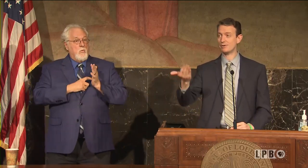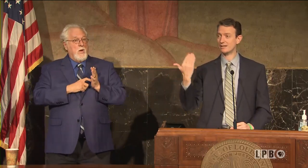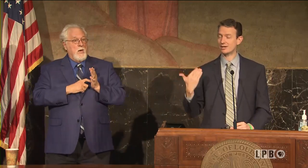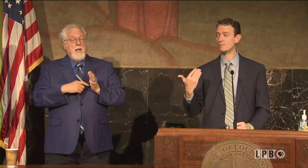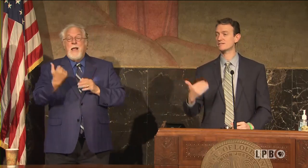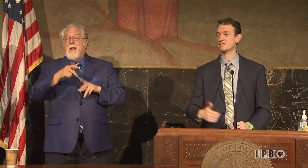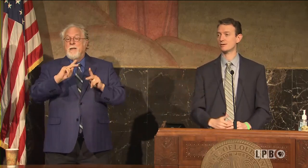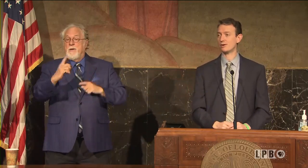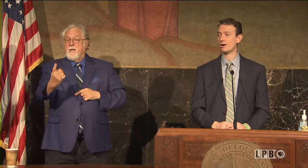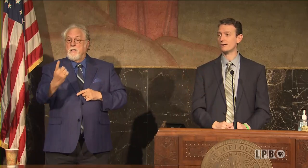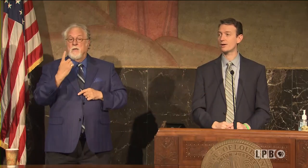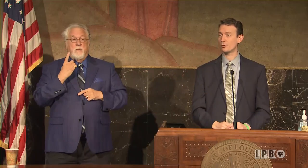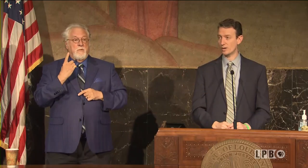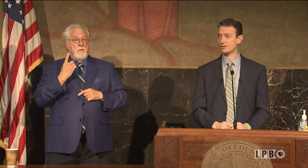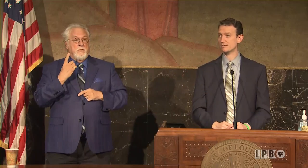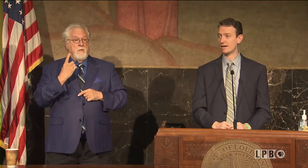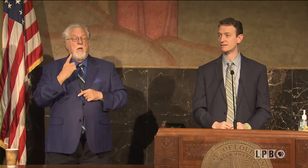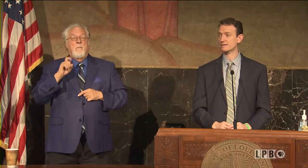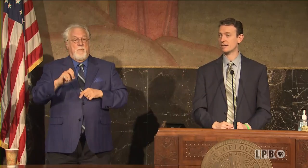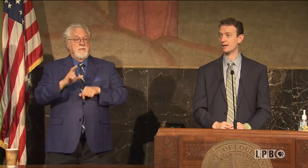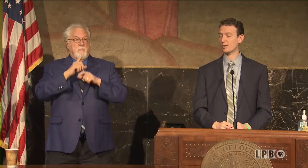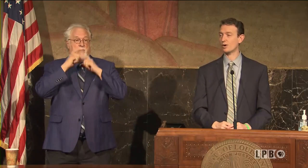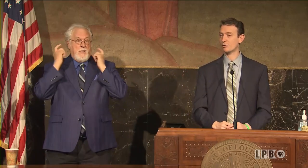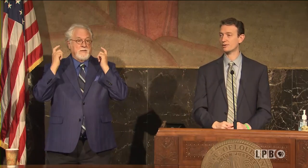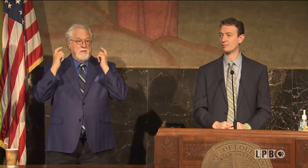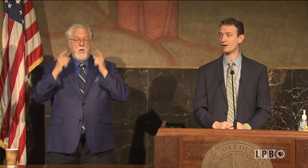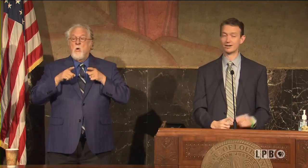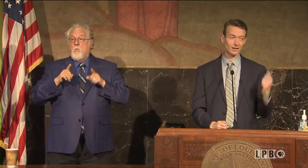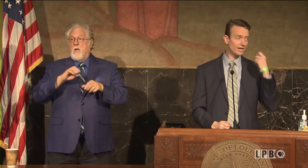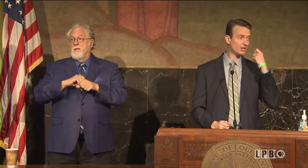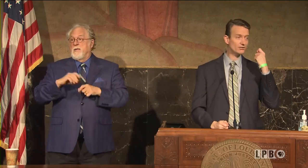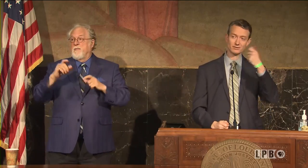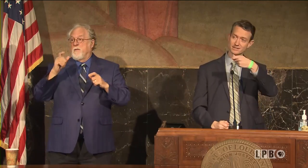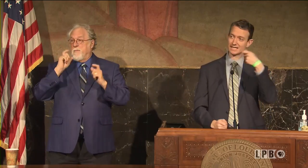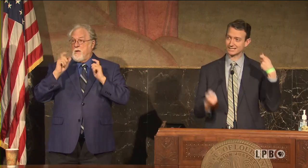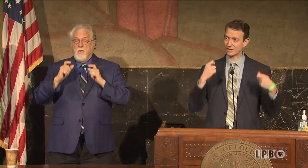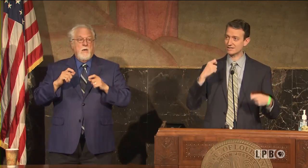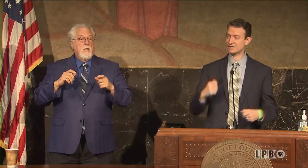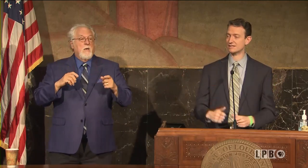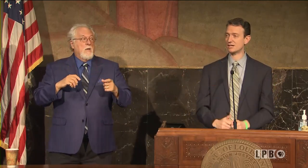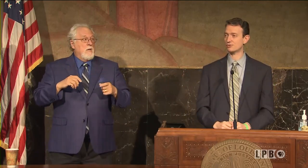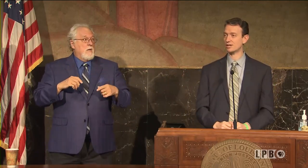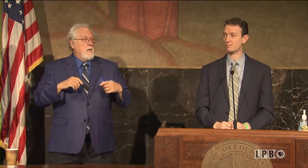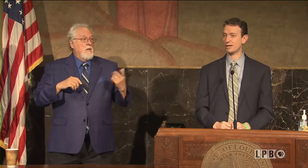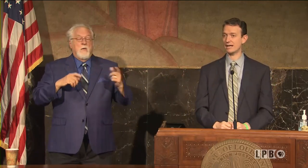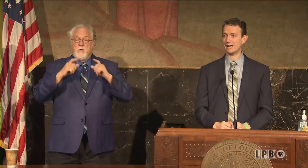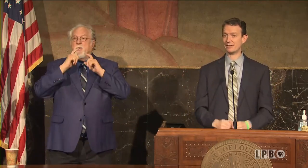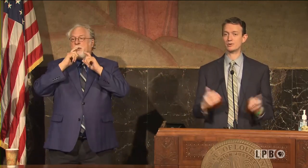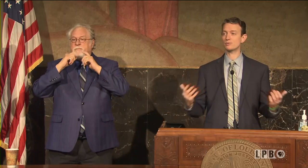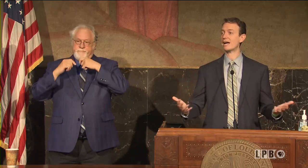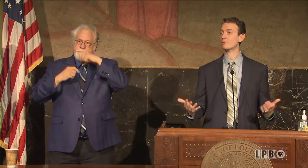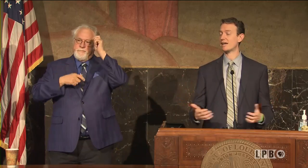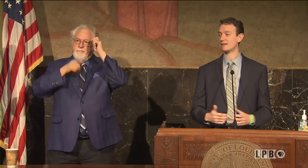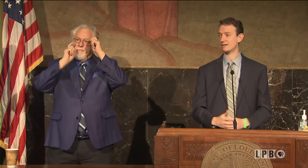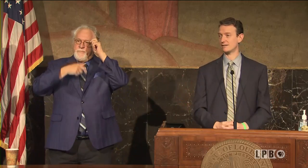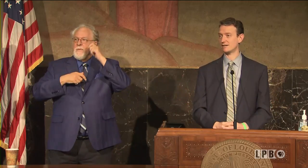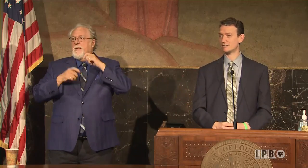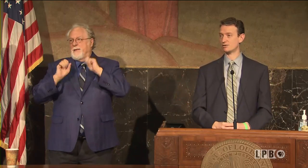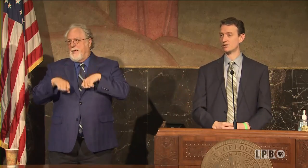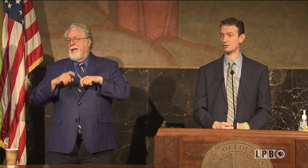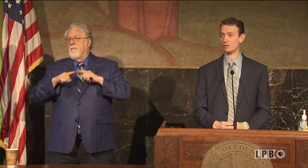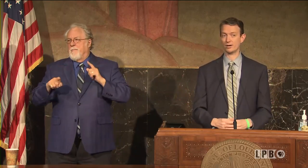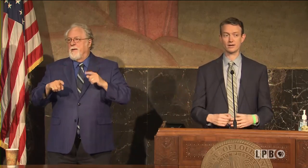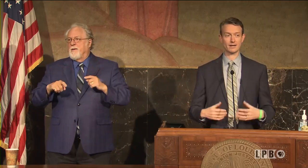that anybody that comes into their bar wears a mask while they're in the bar. And, you have to take it down to take a drink, but I think we'd rather that